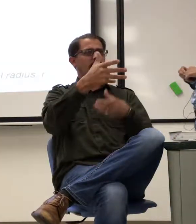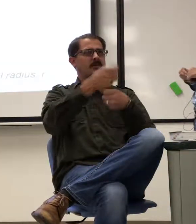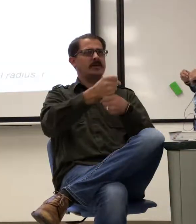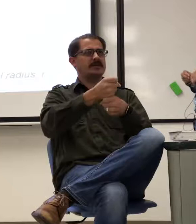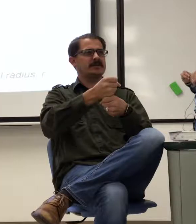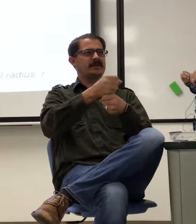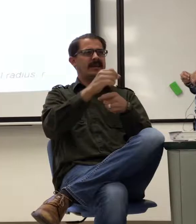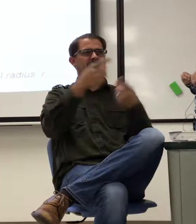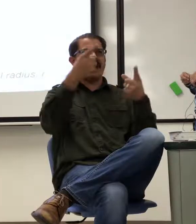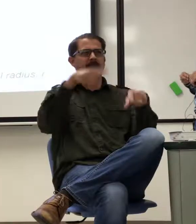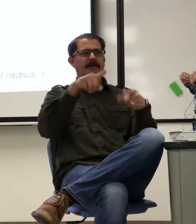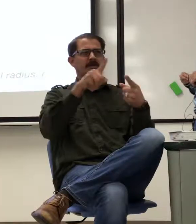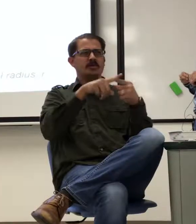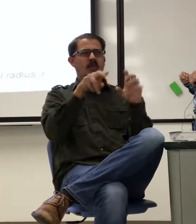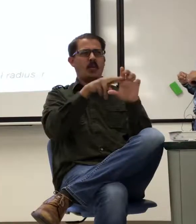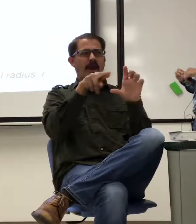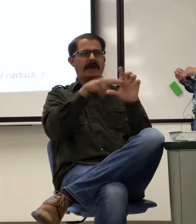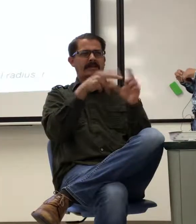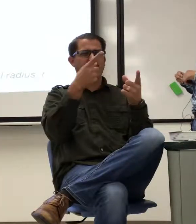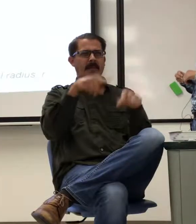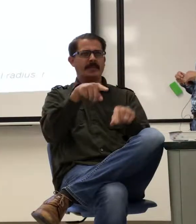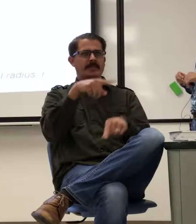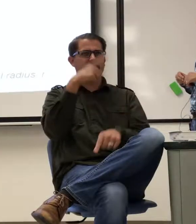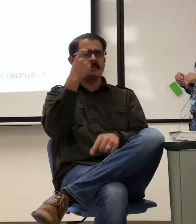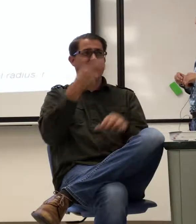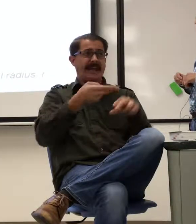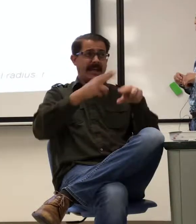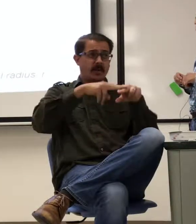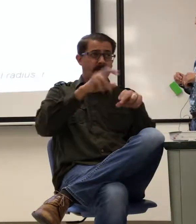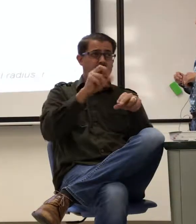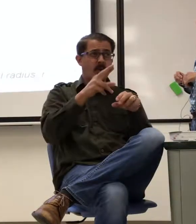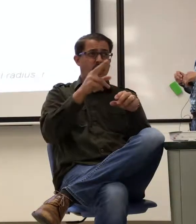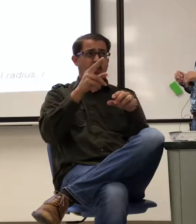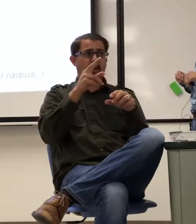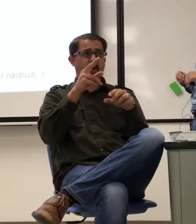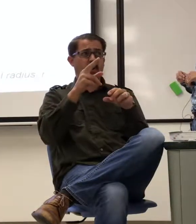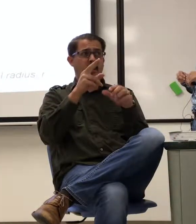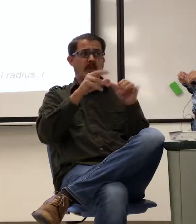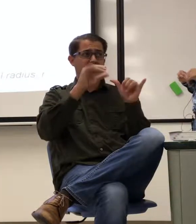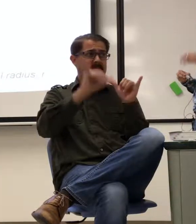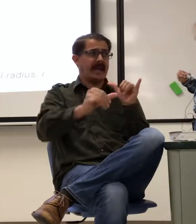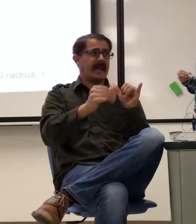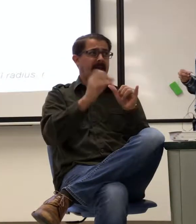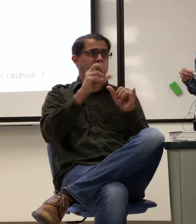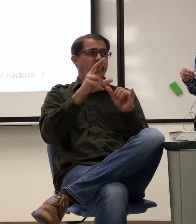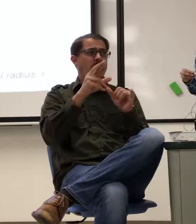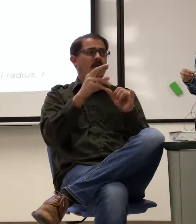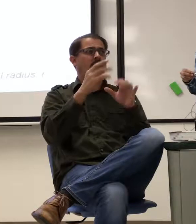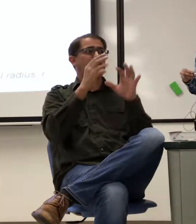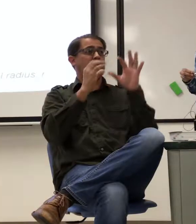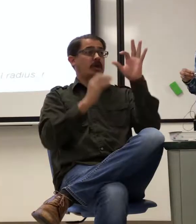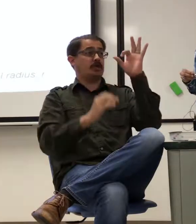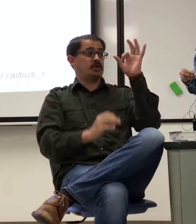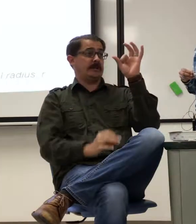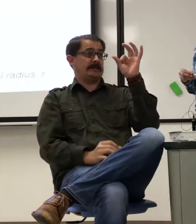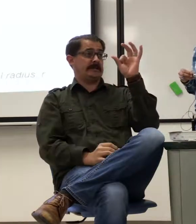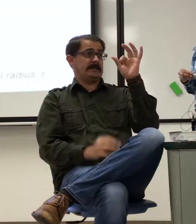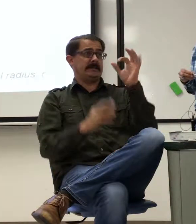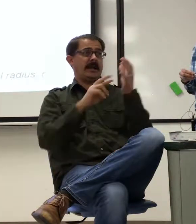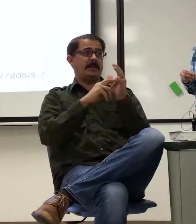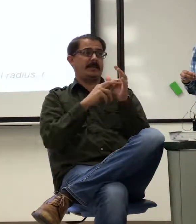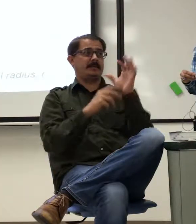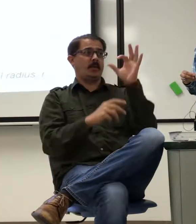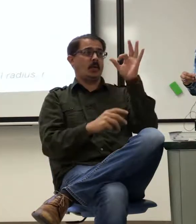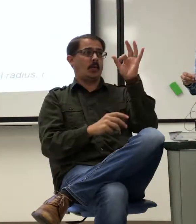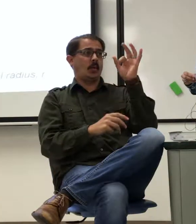happens to the radius? Does it increase or does it remain the same? A constriction is decrease, like